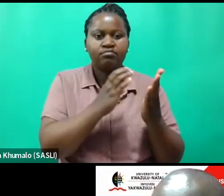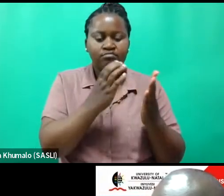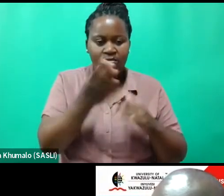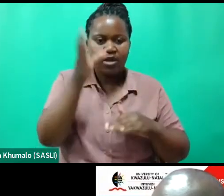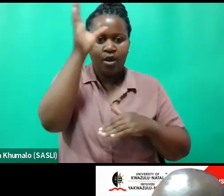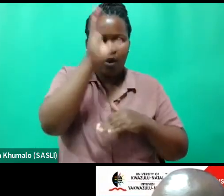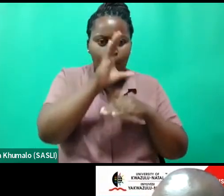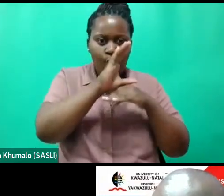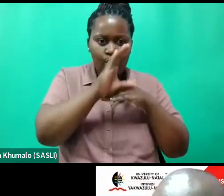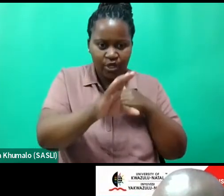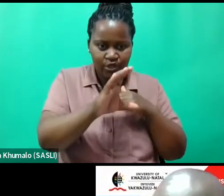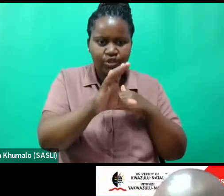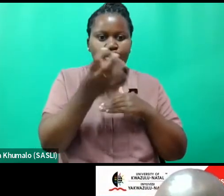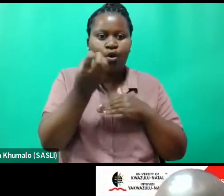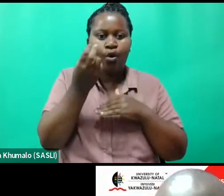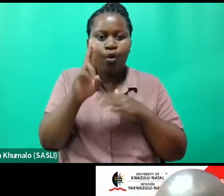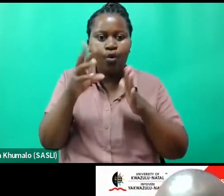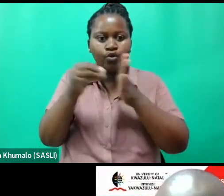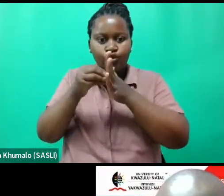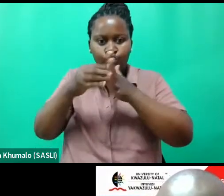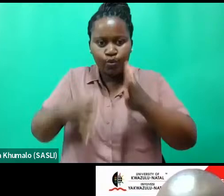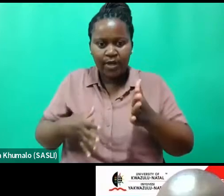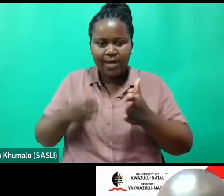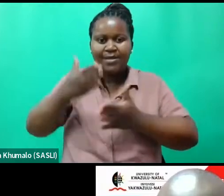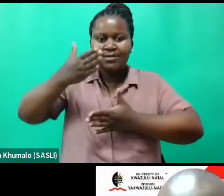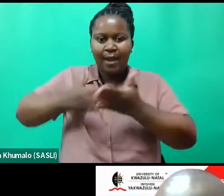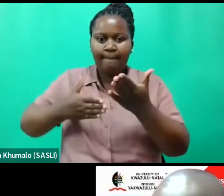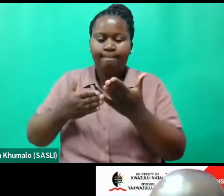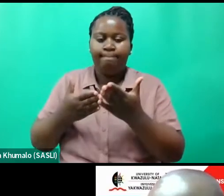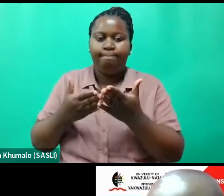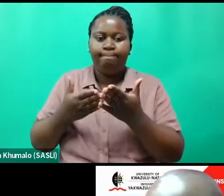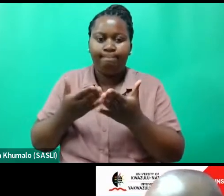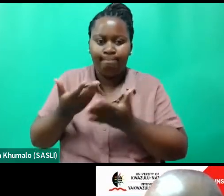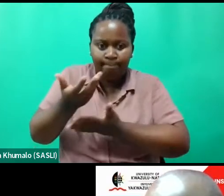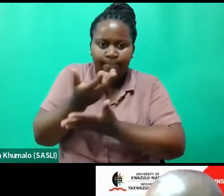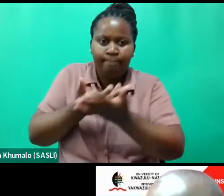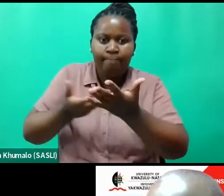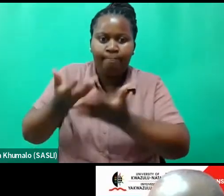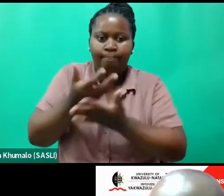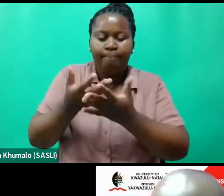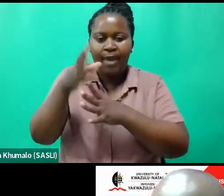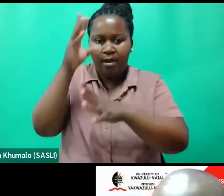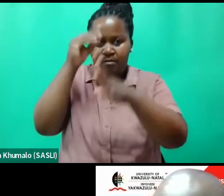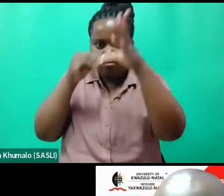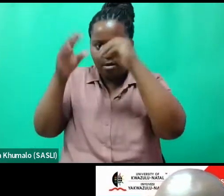community or some students can just engage and learn sign language.